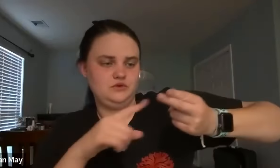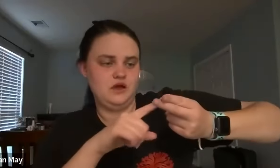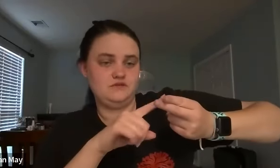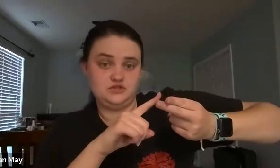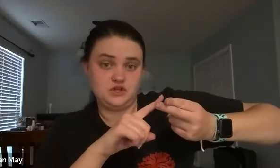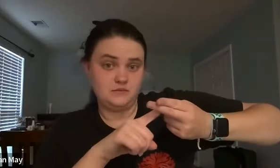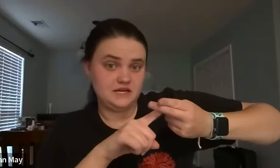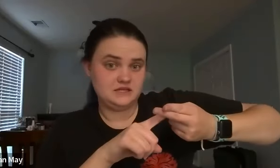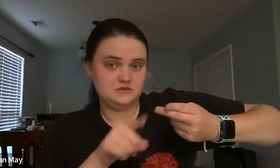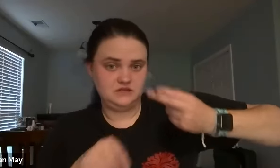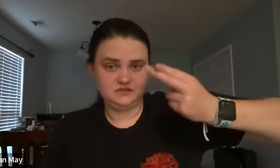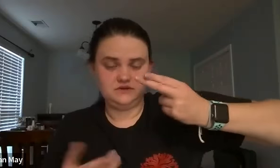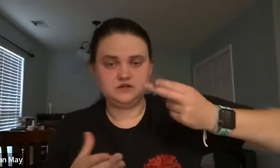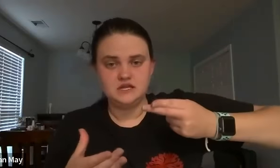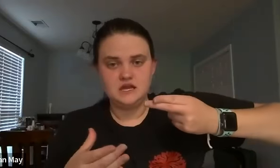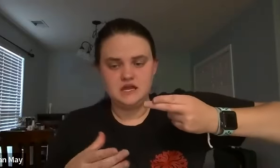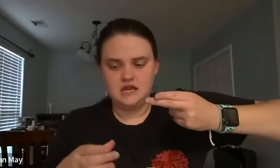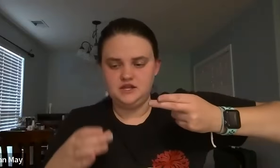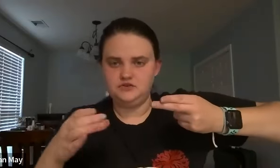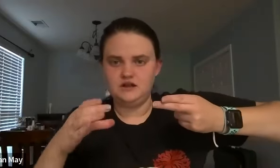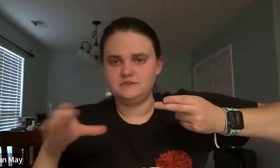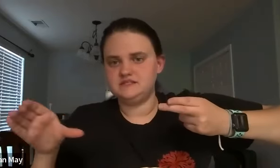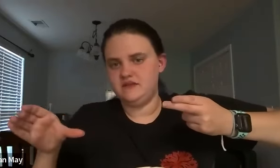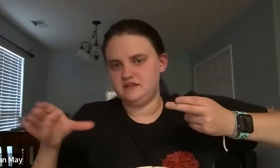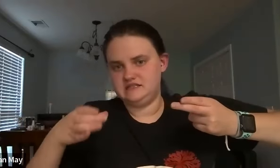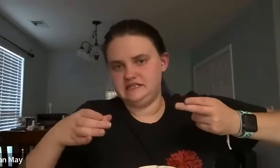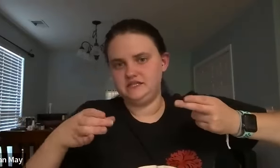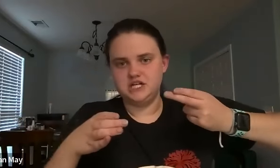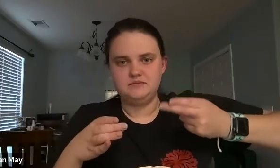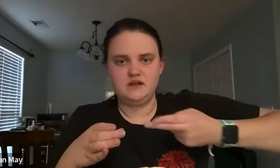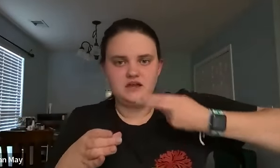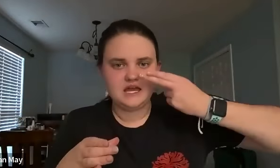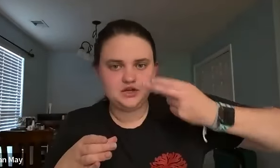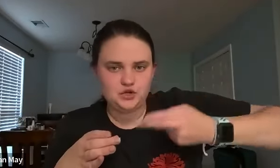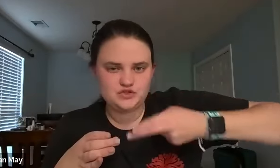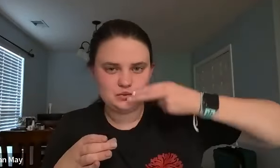have your dominant, these two fingers, and your non-dominant in that C shape, and you go soup.